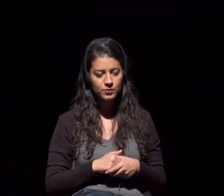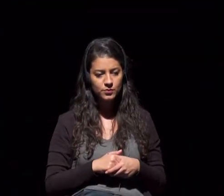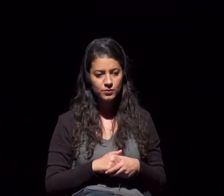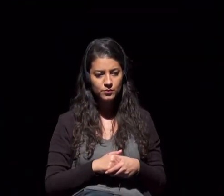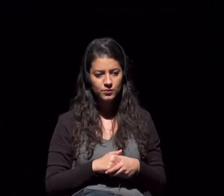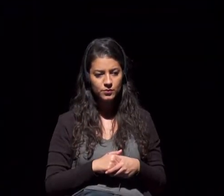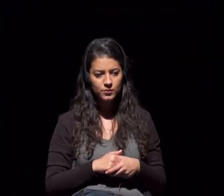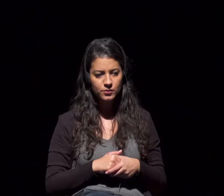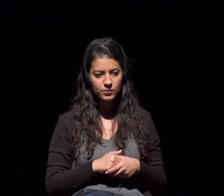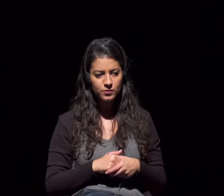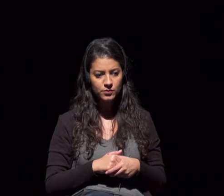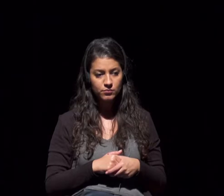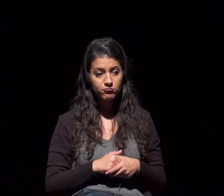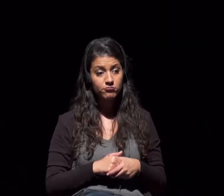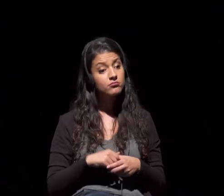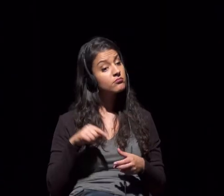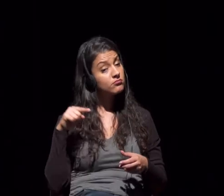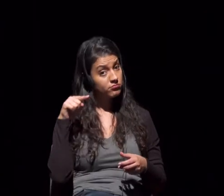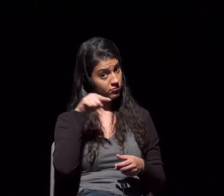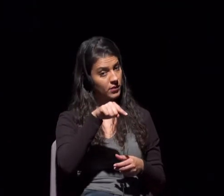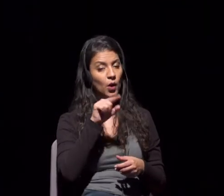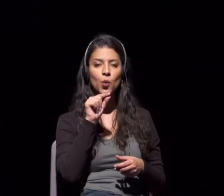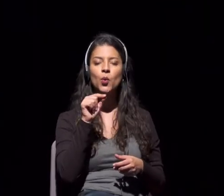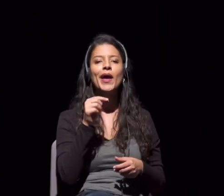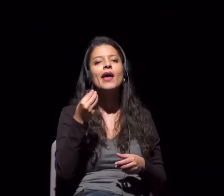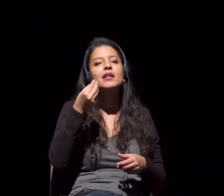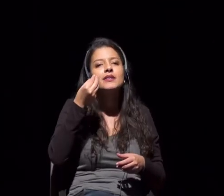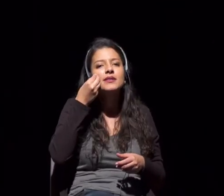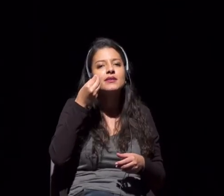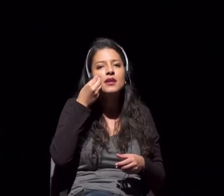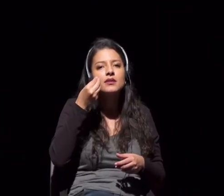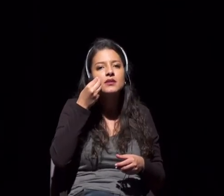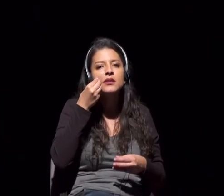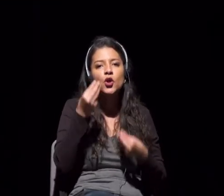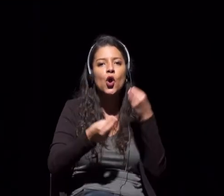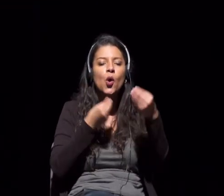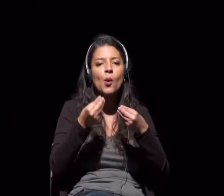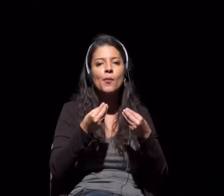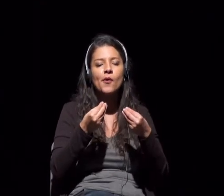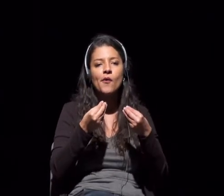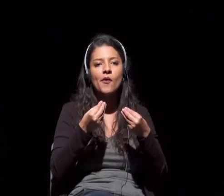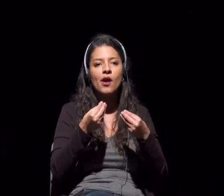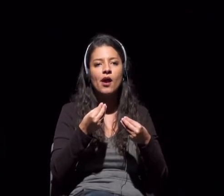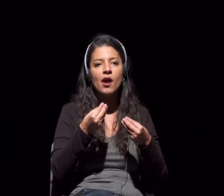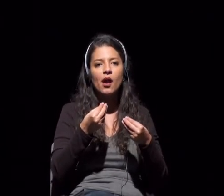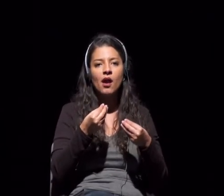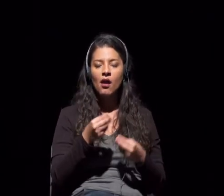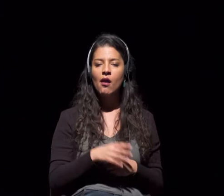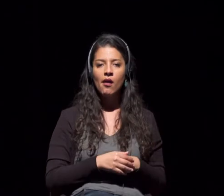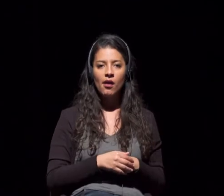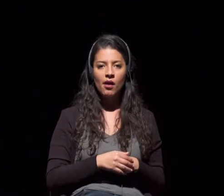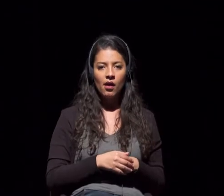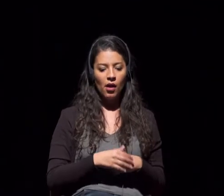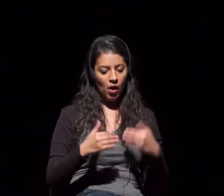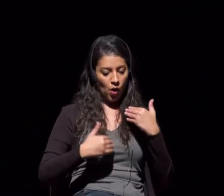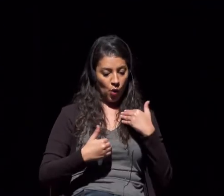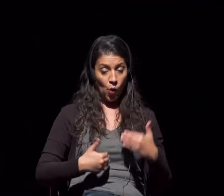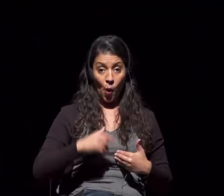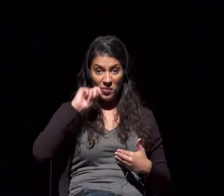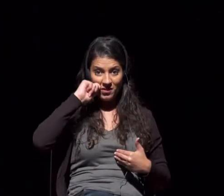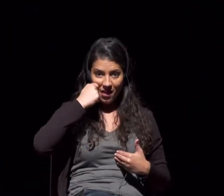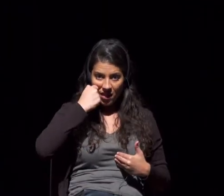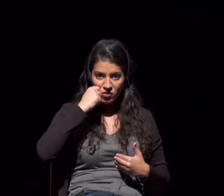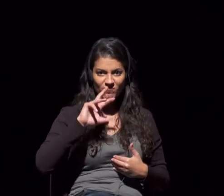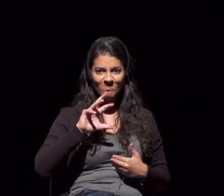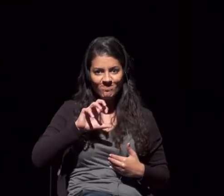paraphrase Michael Buckner's essay, Jamaican Masculinities and Artistic Representation, to acknowledge the racialized and